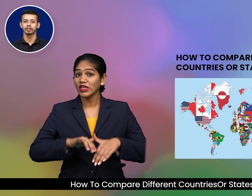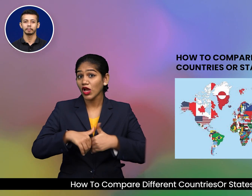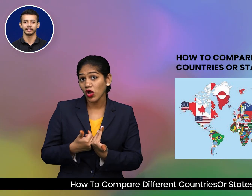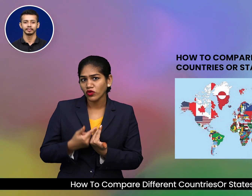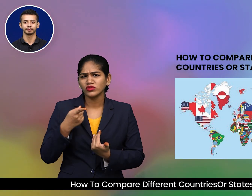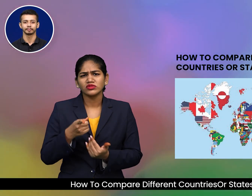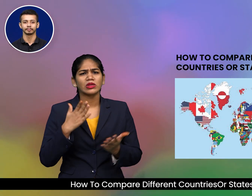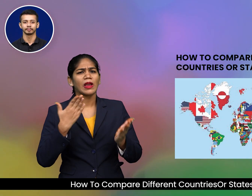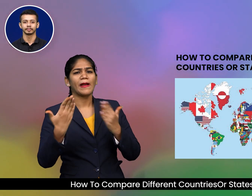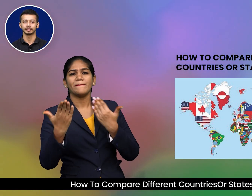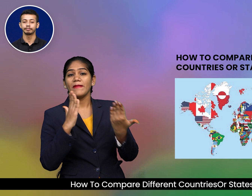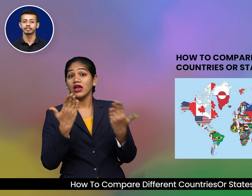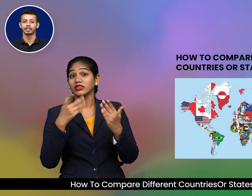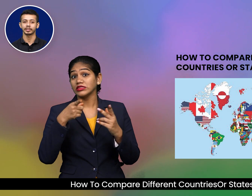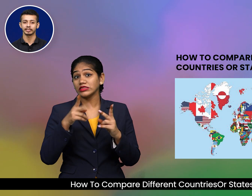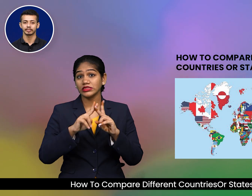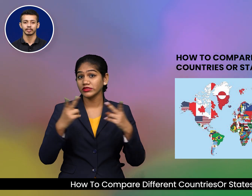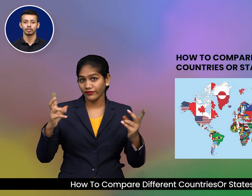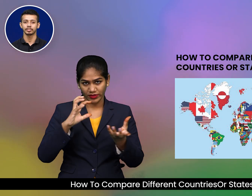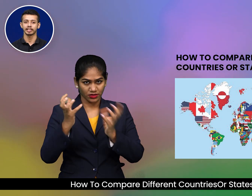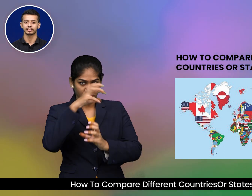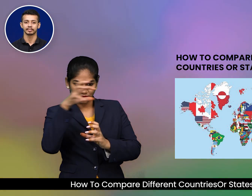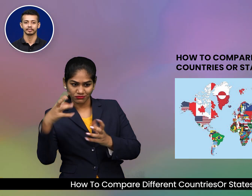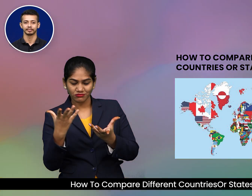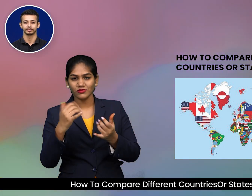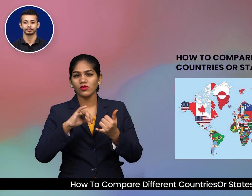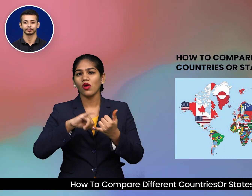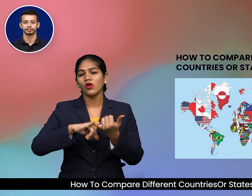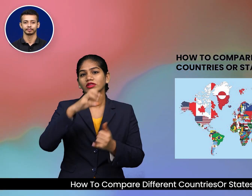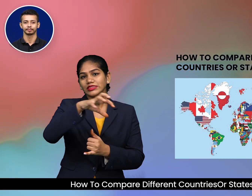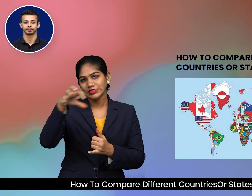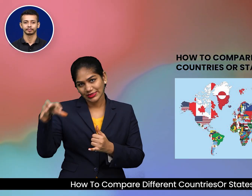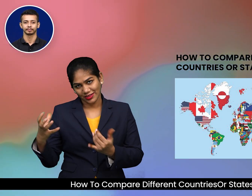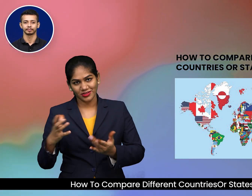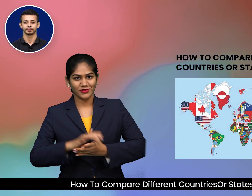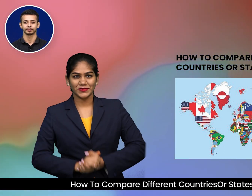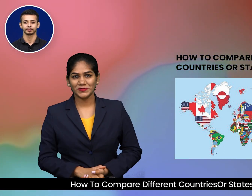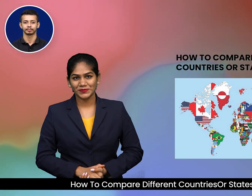How to compare different countries or states?